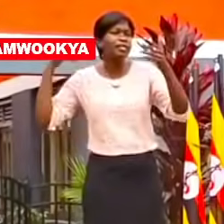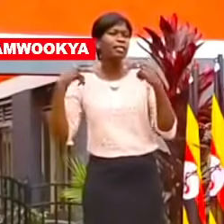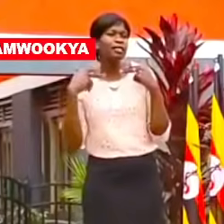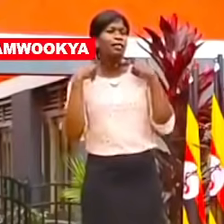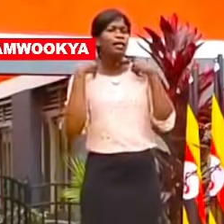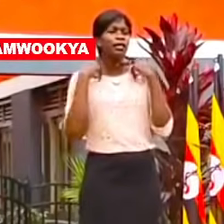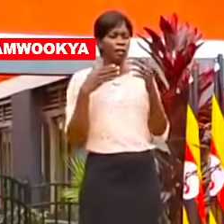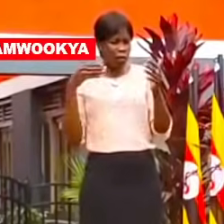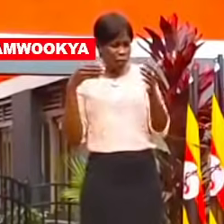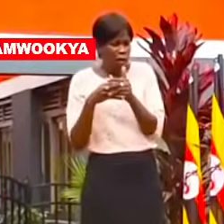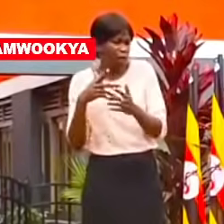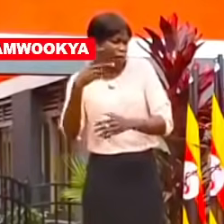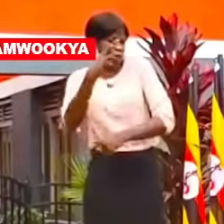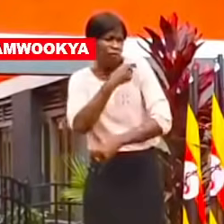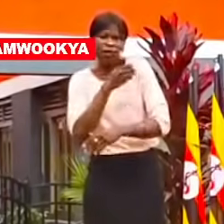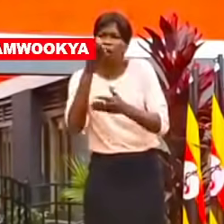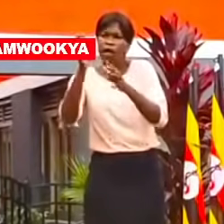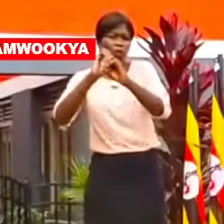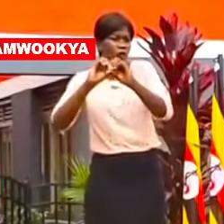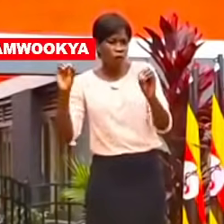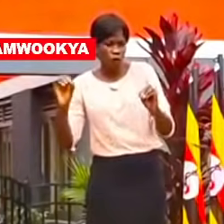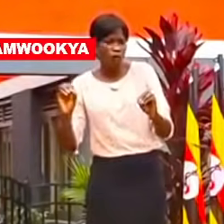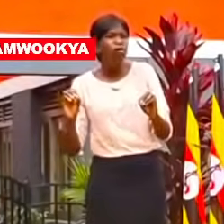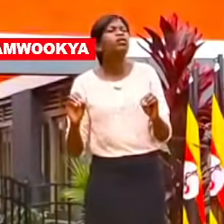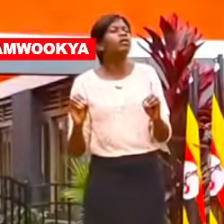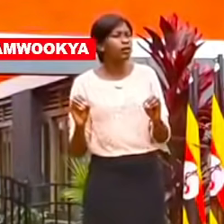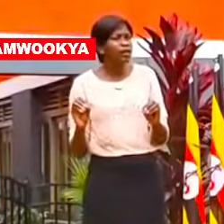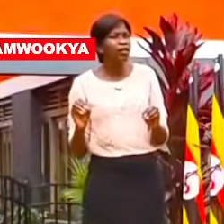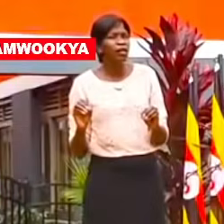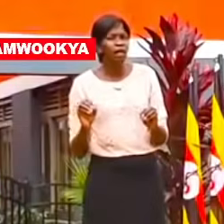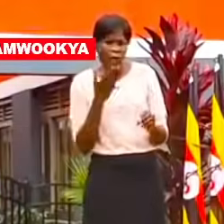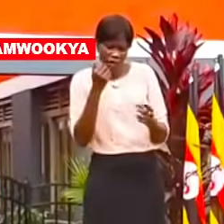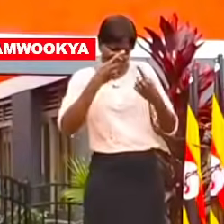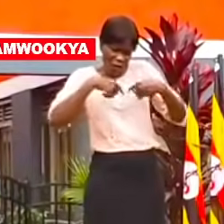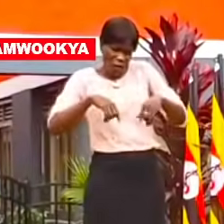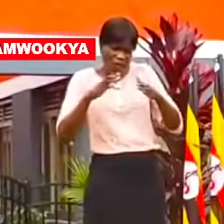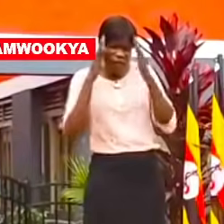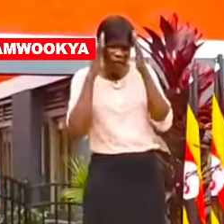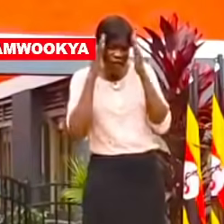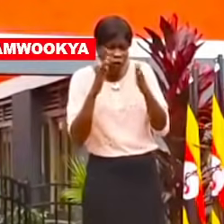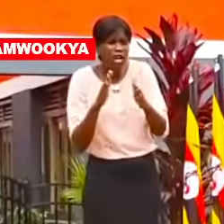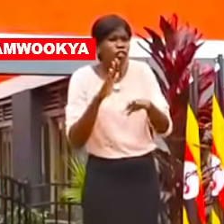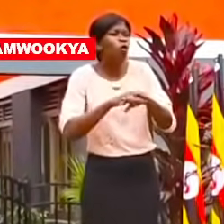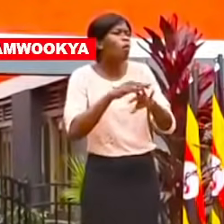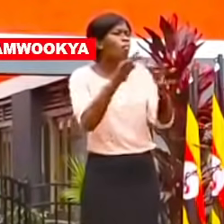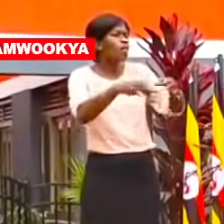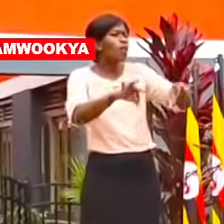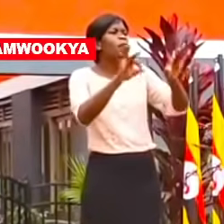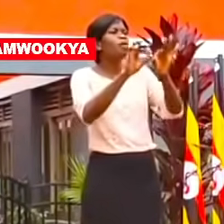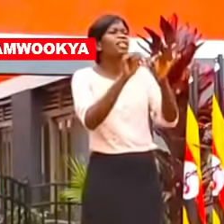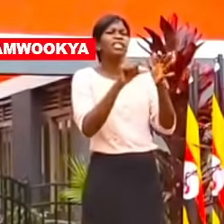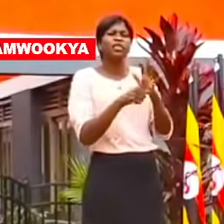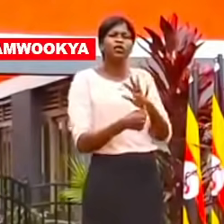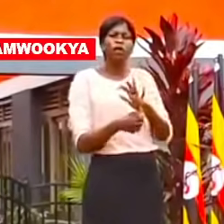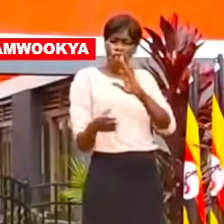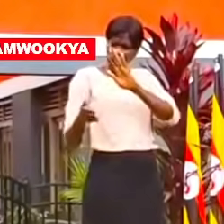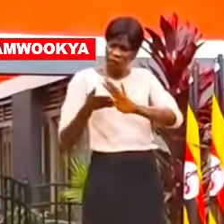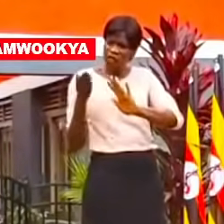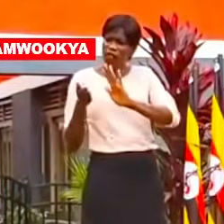Deputy Speaker n'abakulembeze abalala tusinge kunyiga gavumenti gigamba nti kaakati eddagala